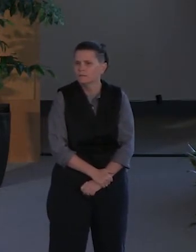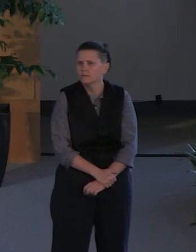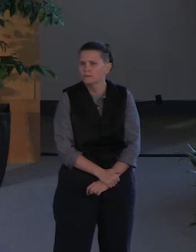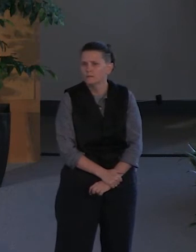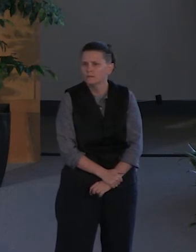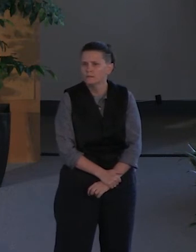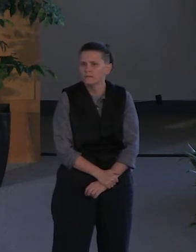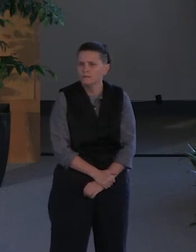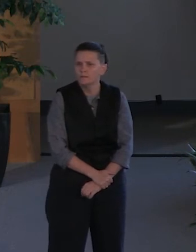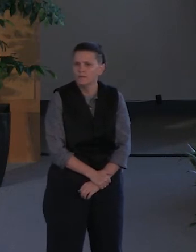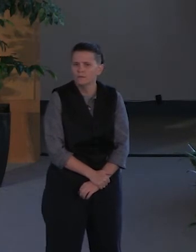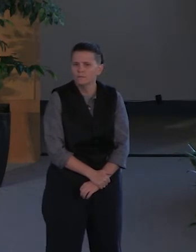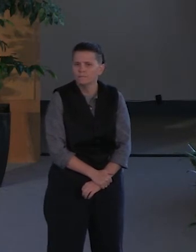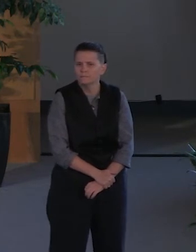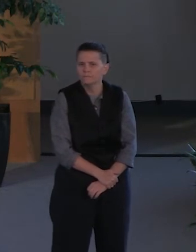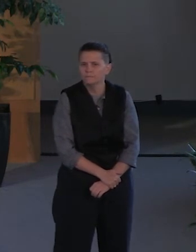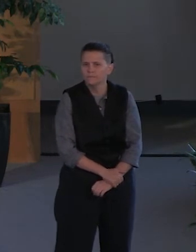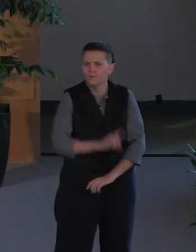There is only oneness.